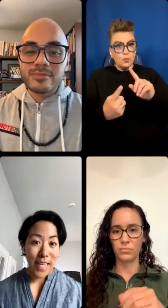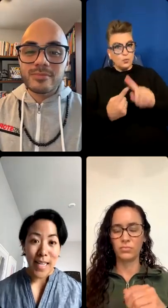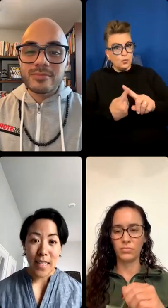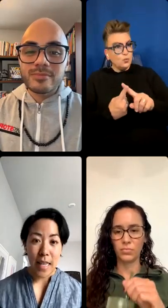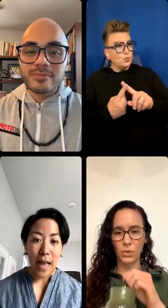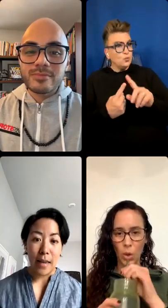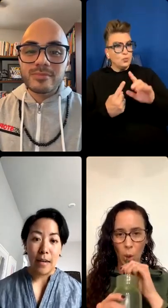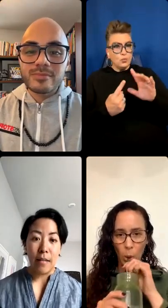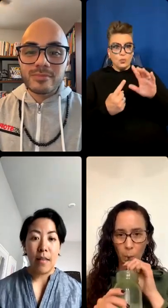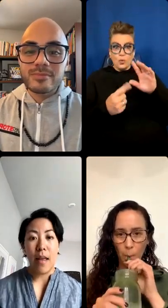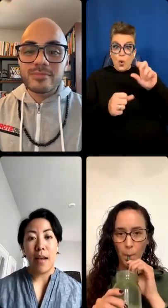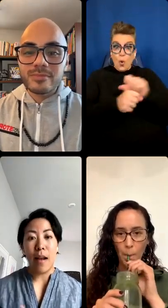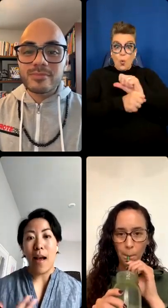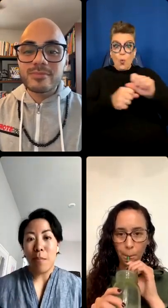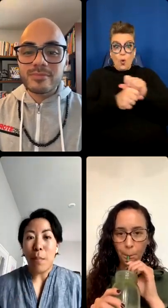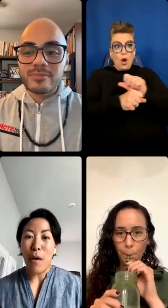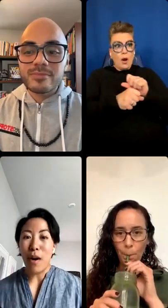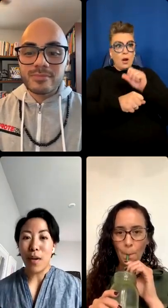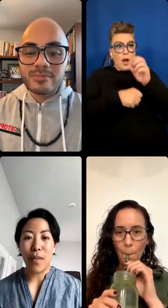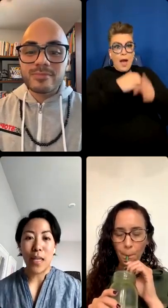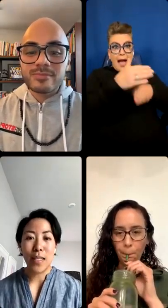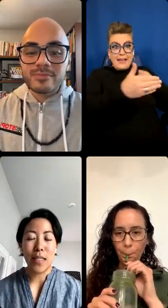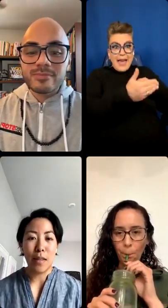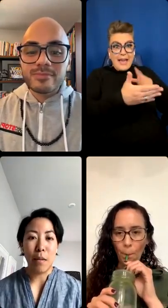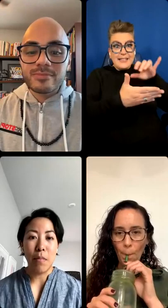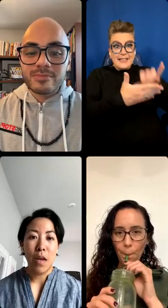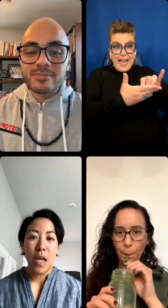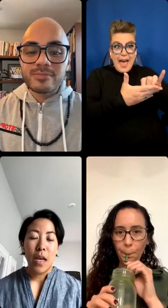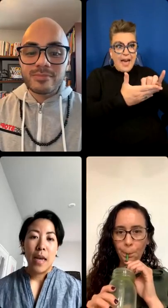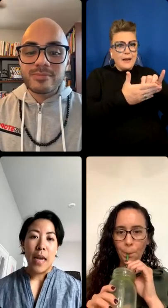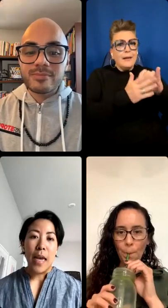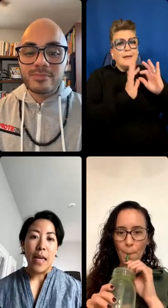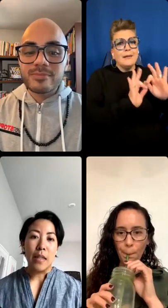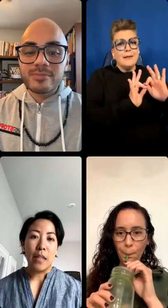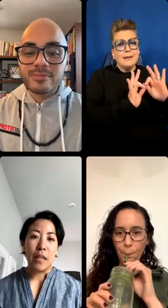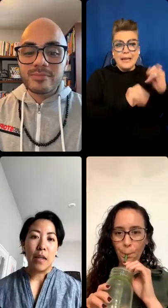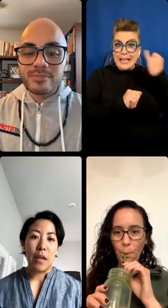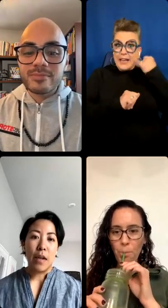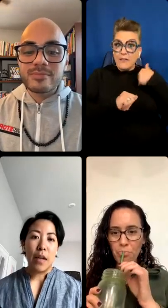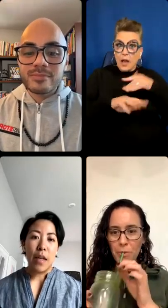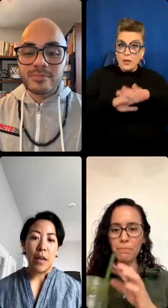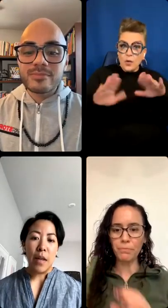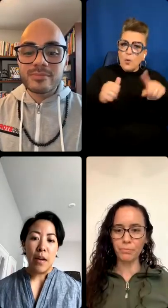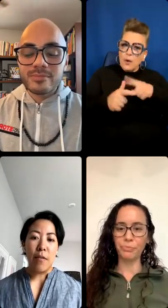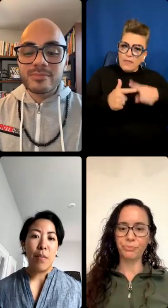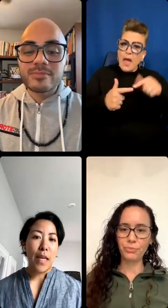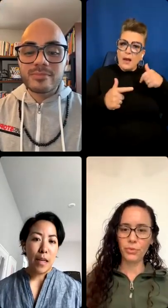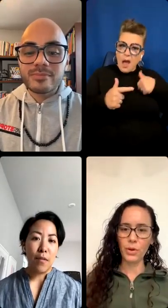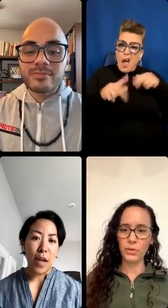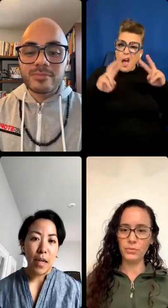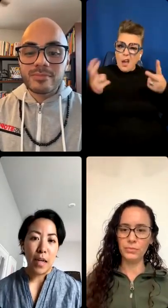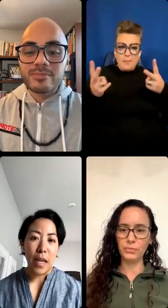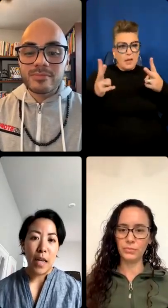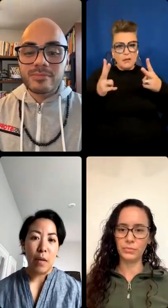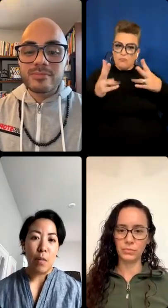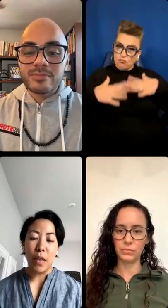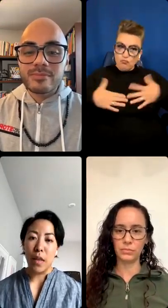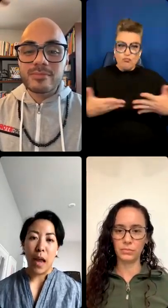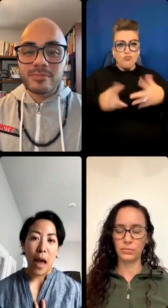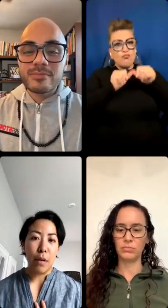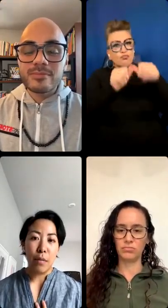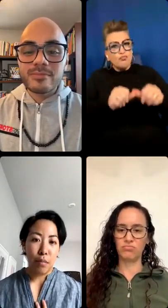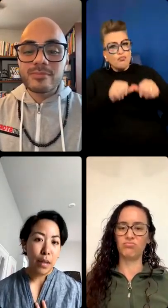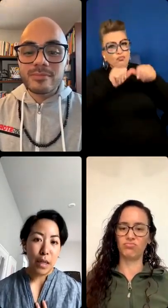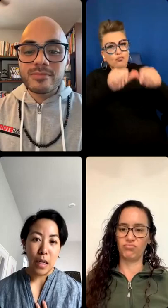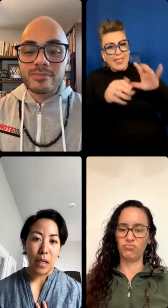work against that, then I'm a part of that system. And in being invited in, one